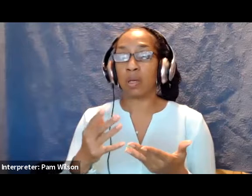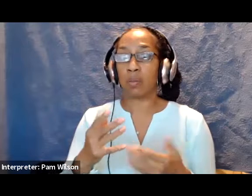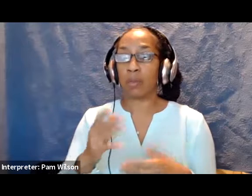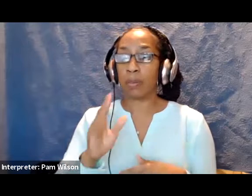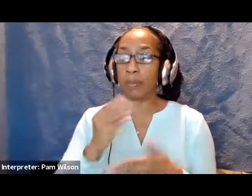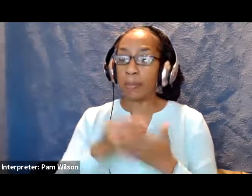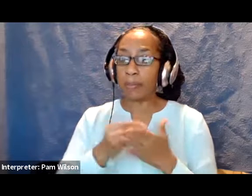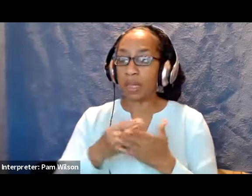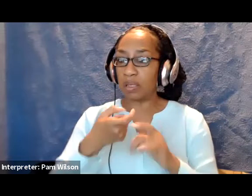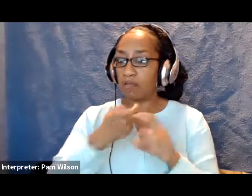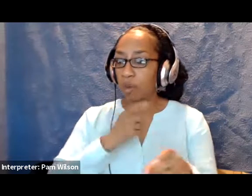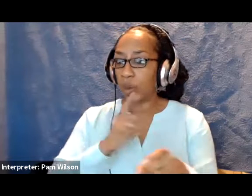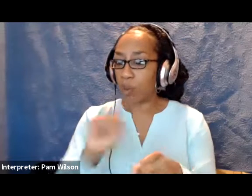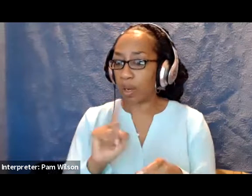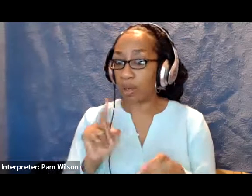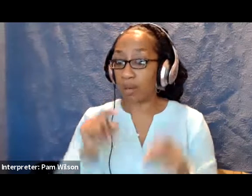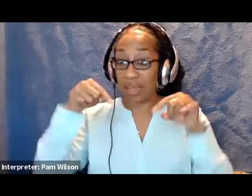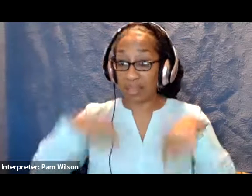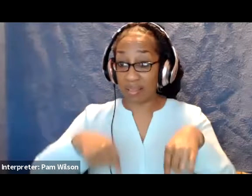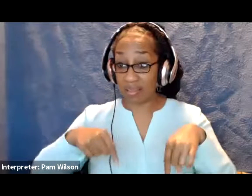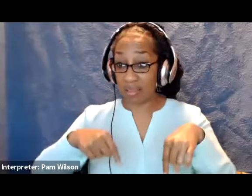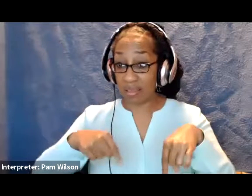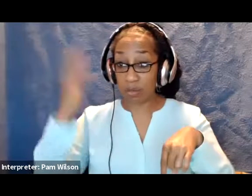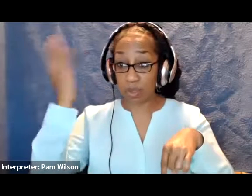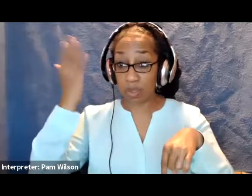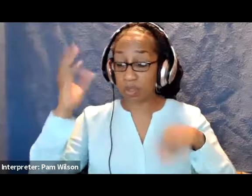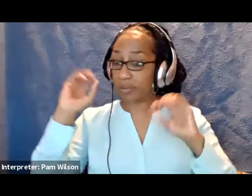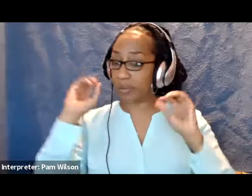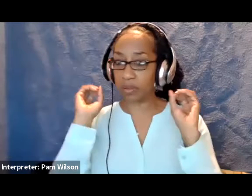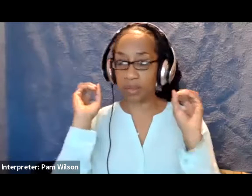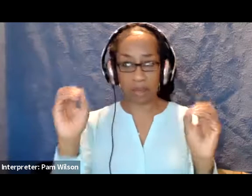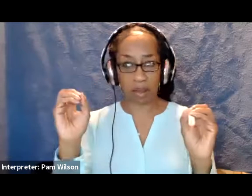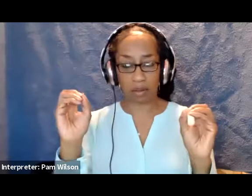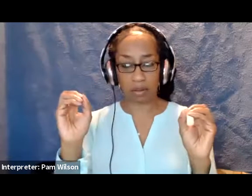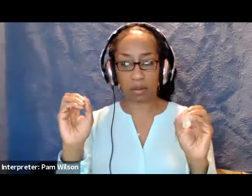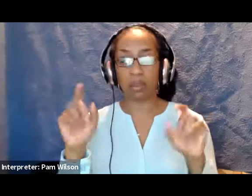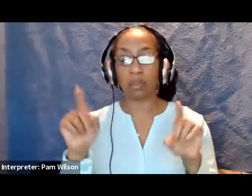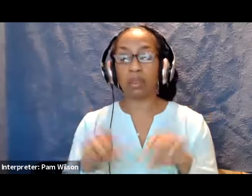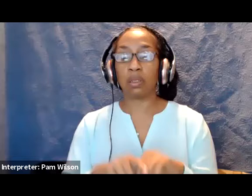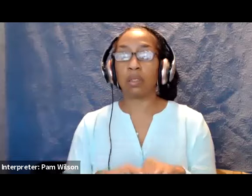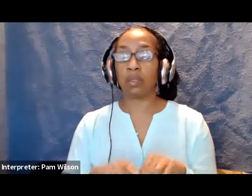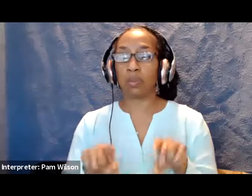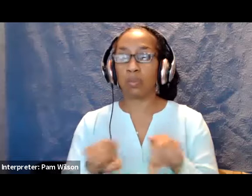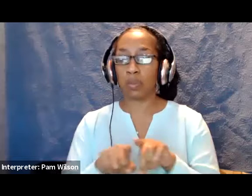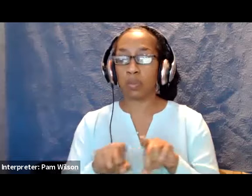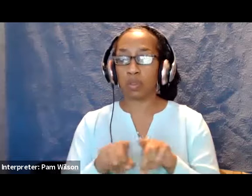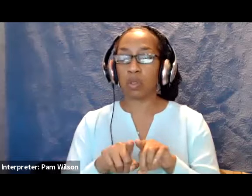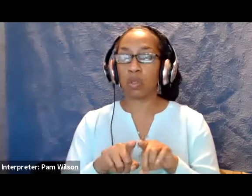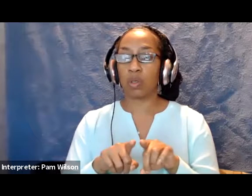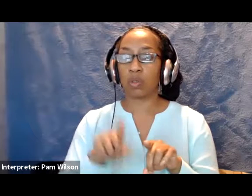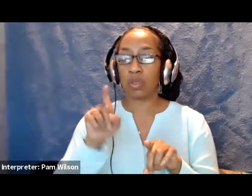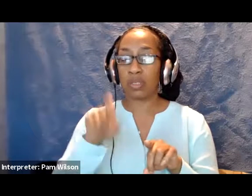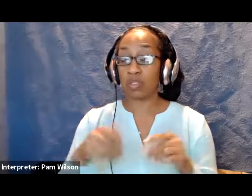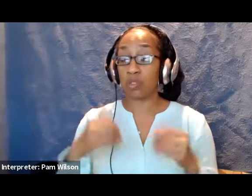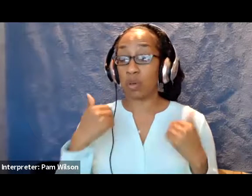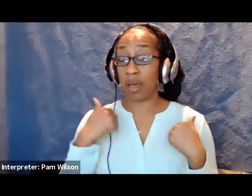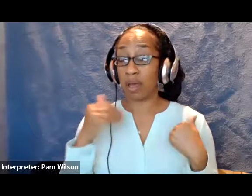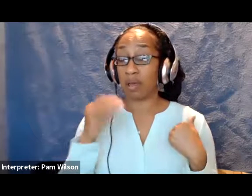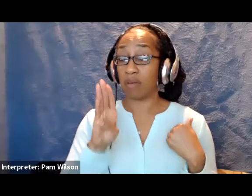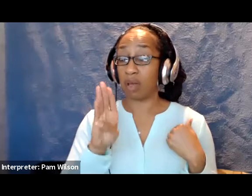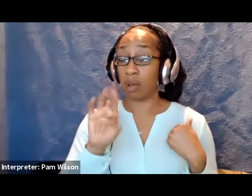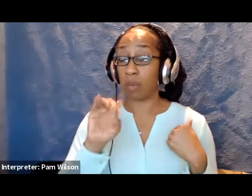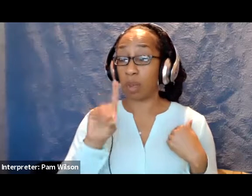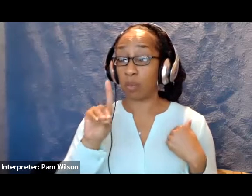this presentation, there is none. And then also you want to make sure you have broadband, good